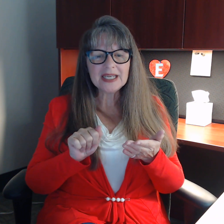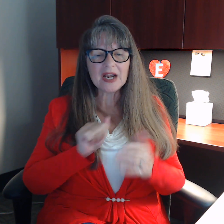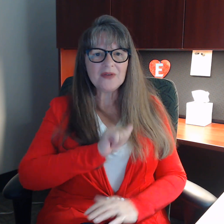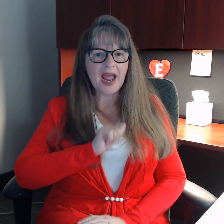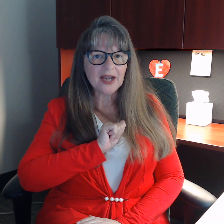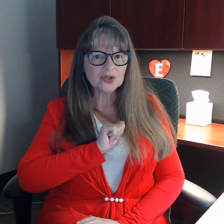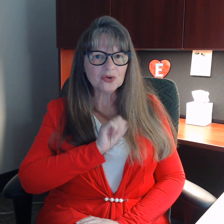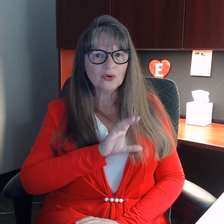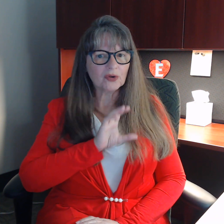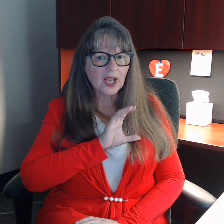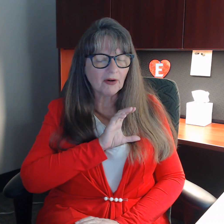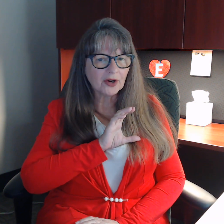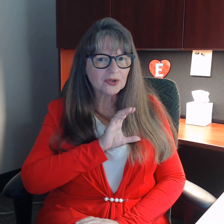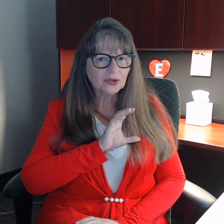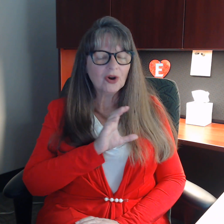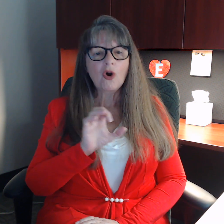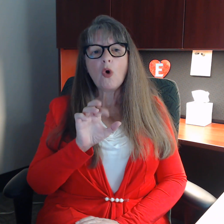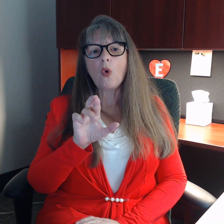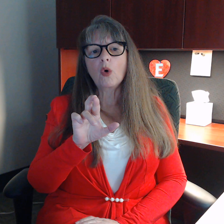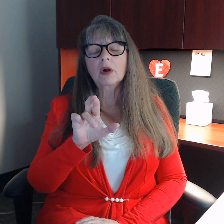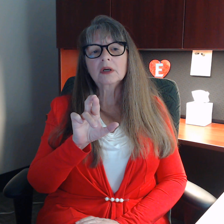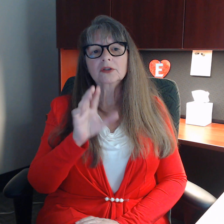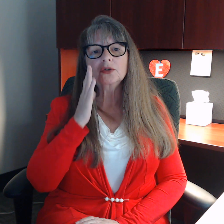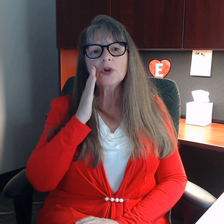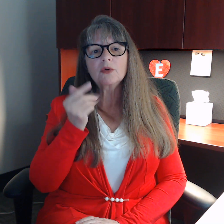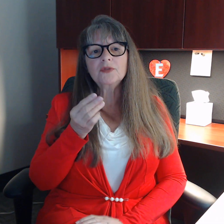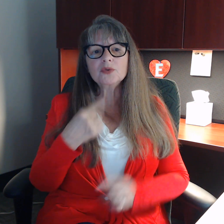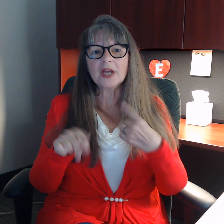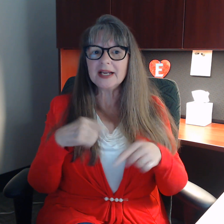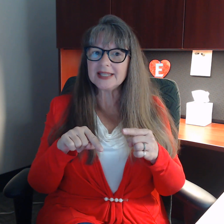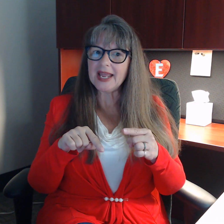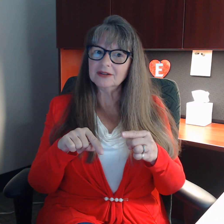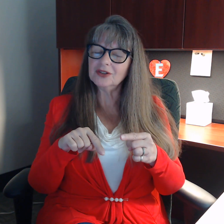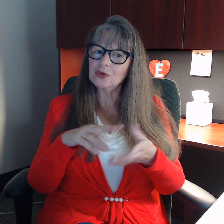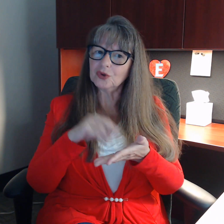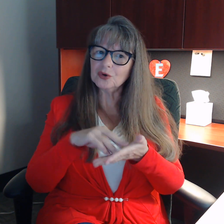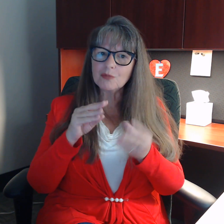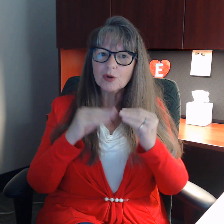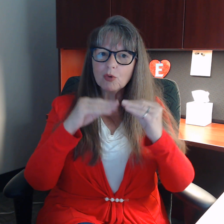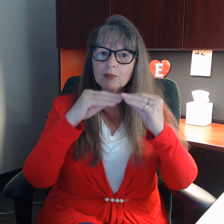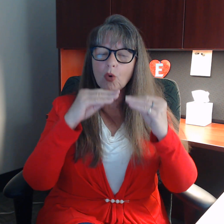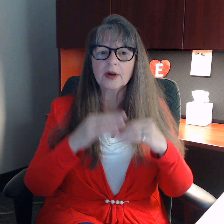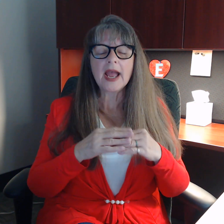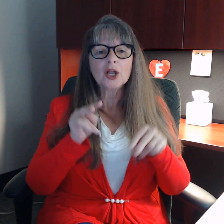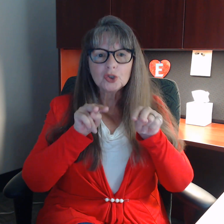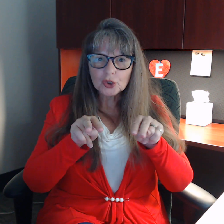of attitude or character, or a few signs, and learn more and more and more. Look in